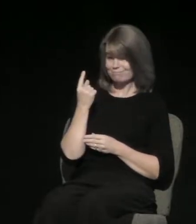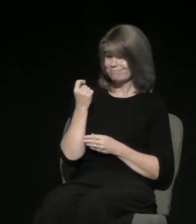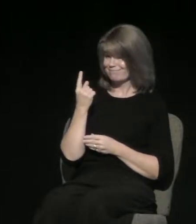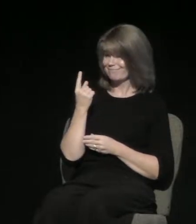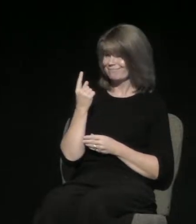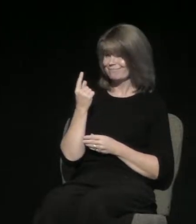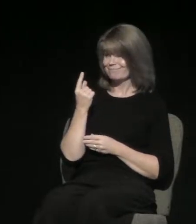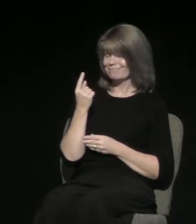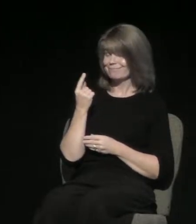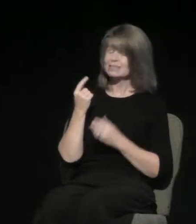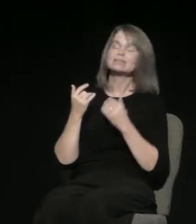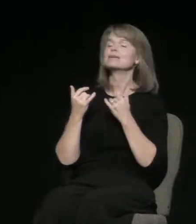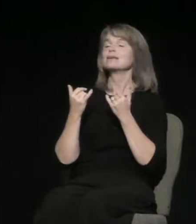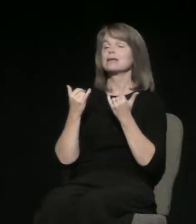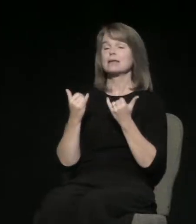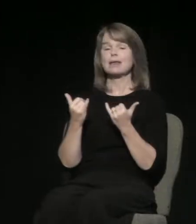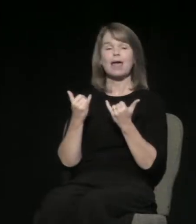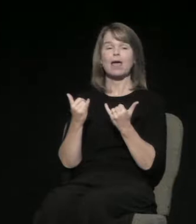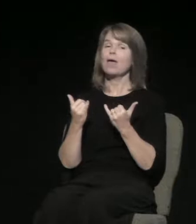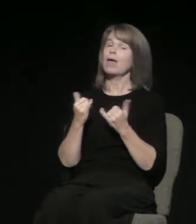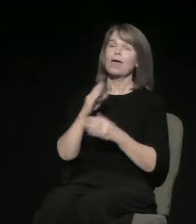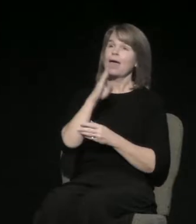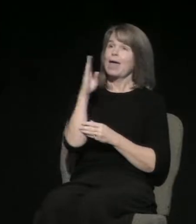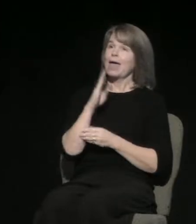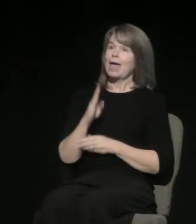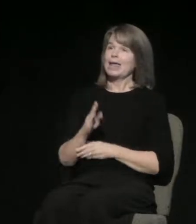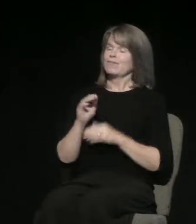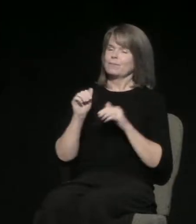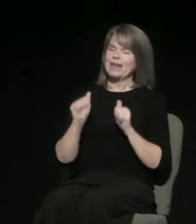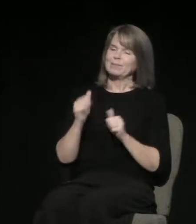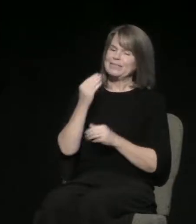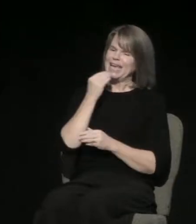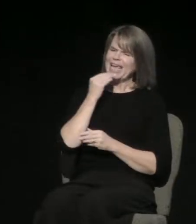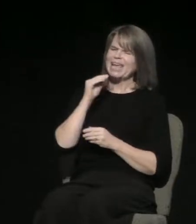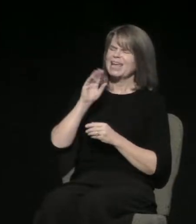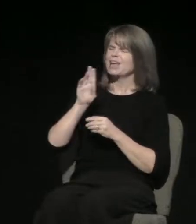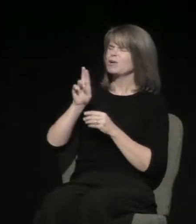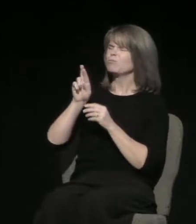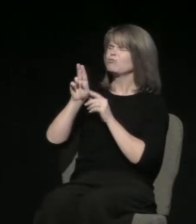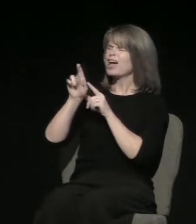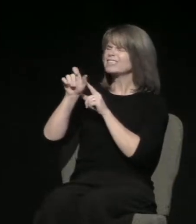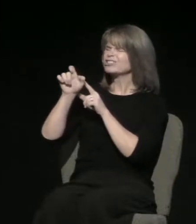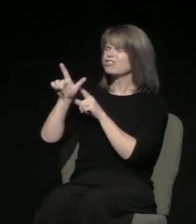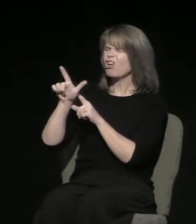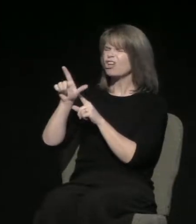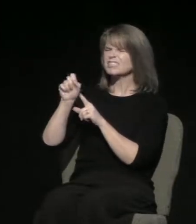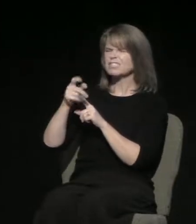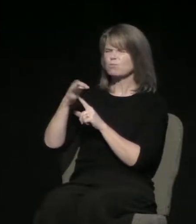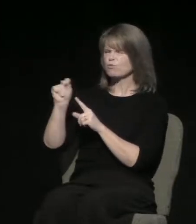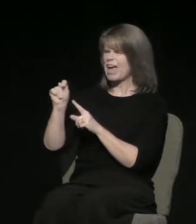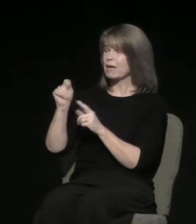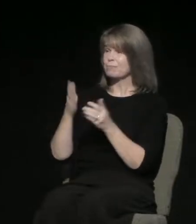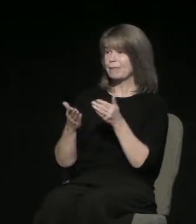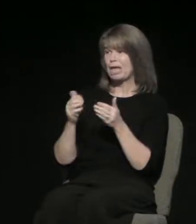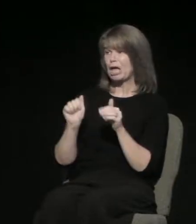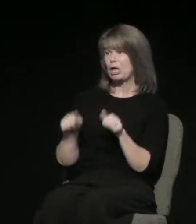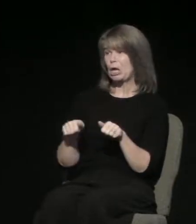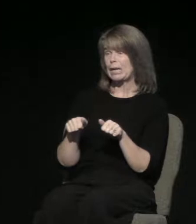Now I've never Been able To do Brussels sprouts You know But maybe Maybe I Could